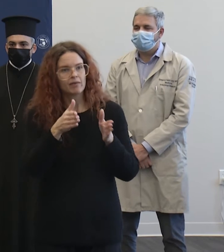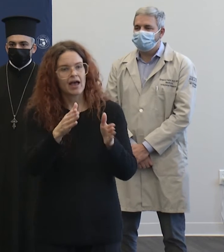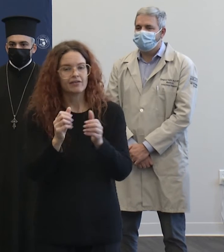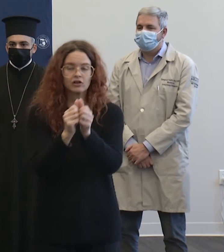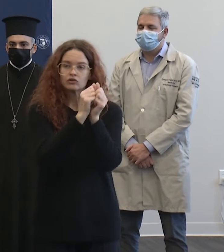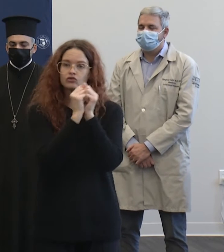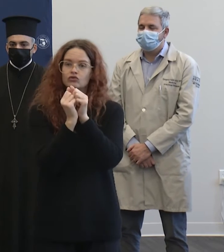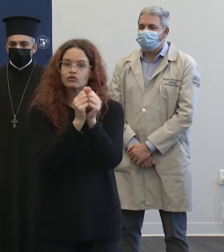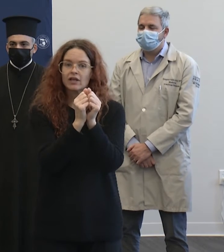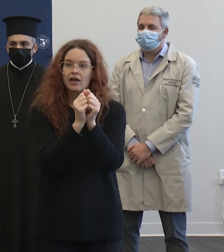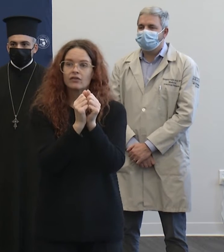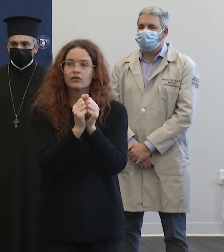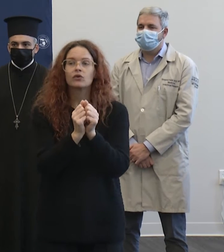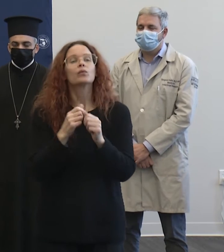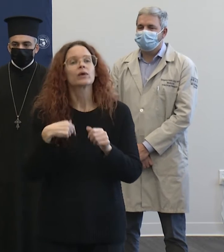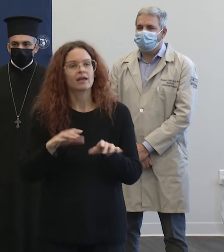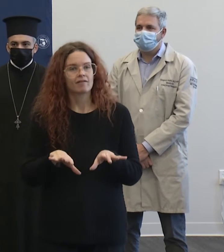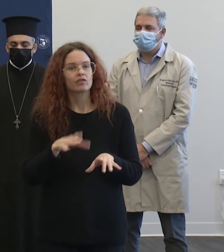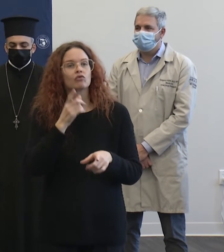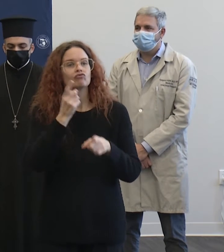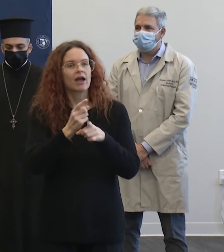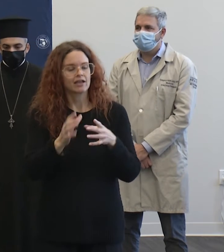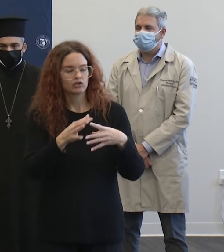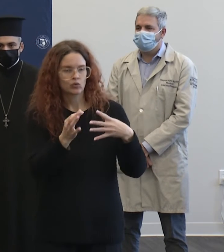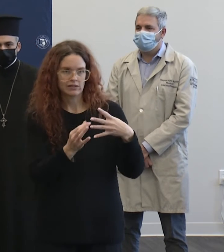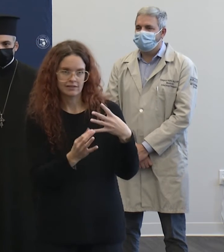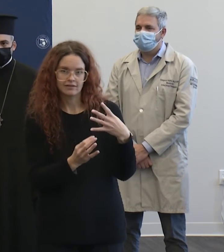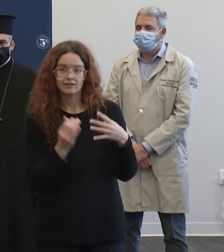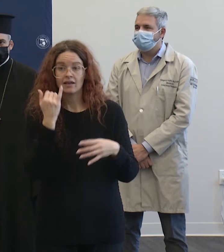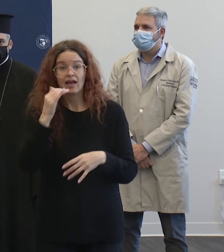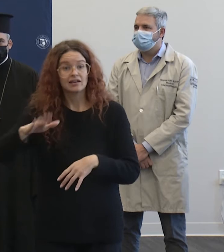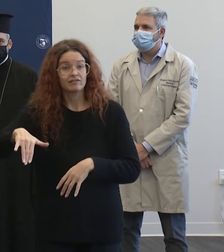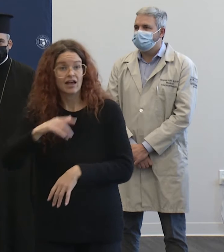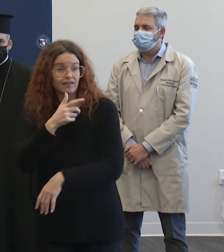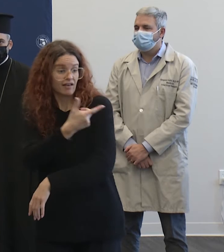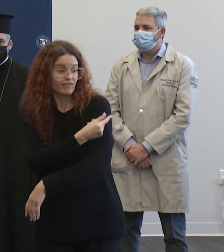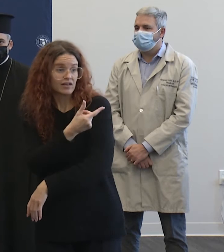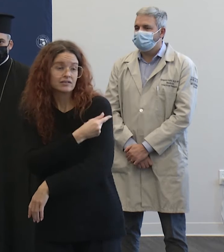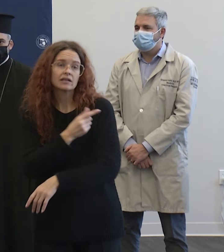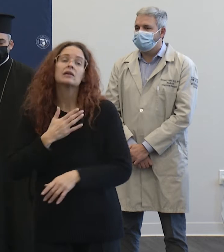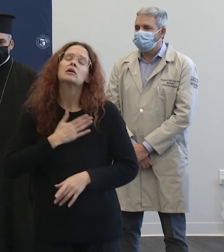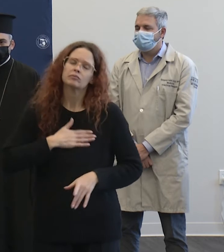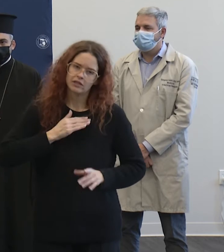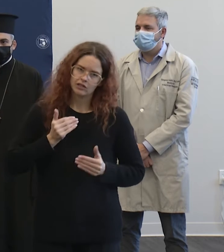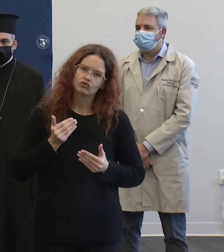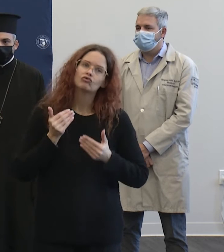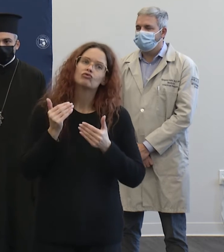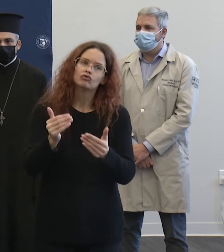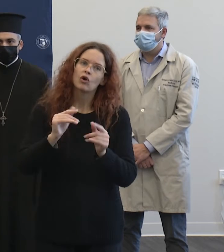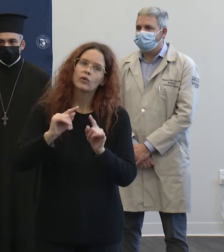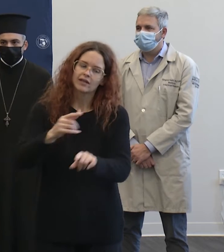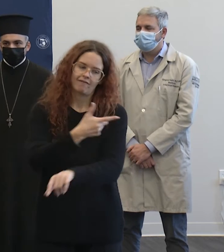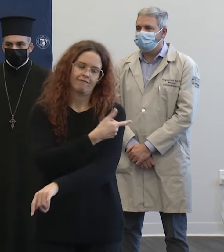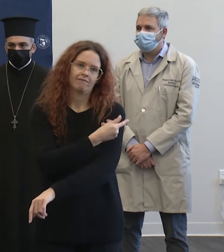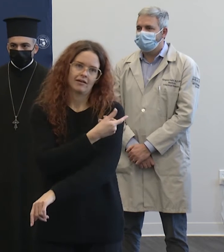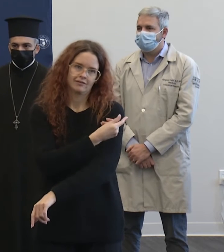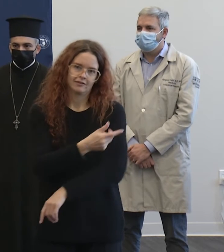Together, let's make the right choices. And if you didn't get the vaccine yet, please go ahead and get your